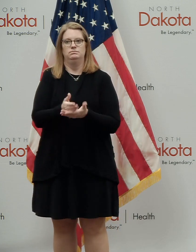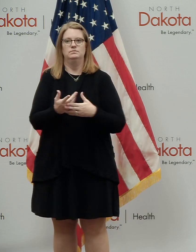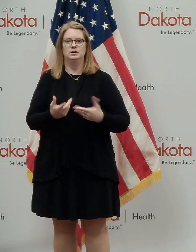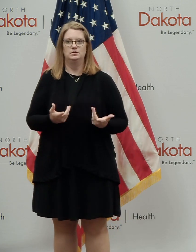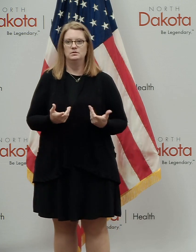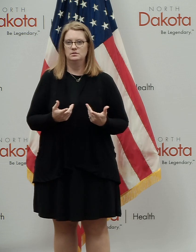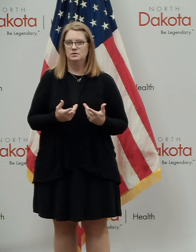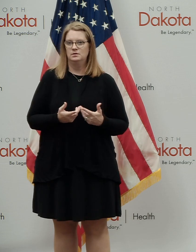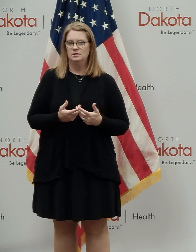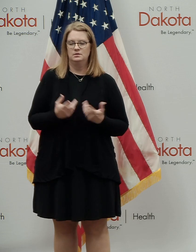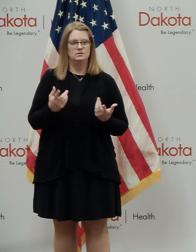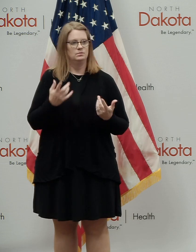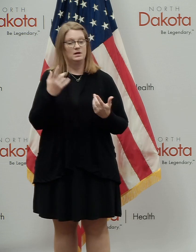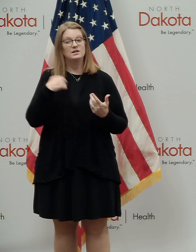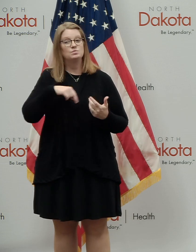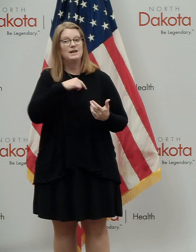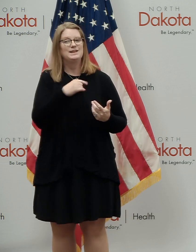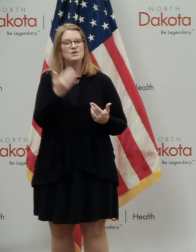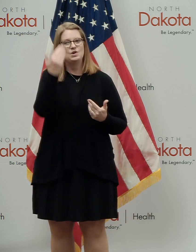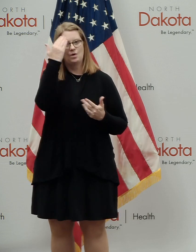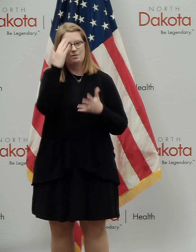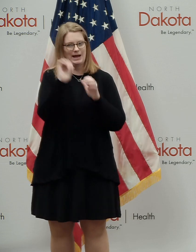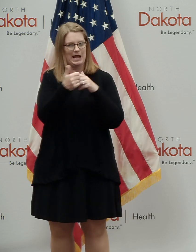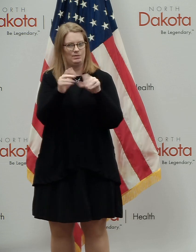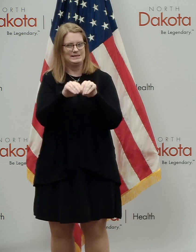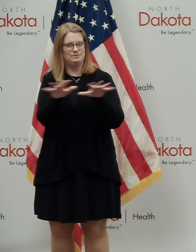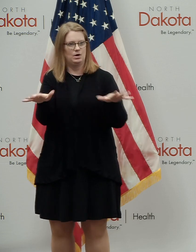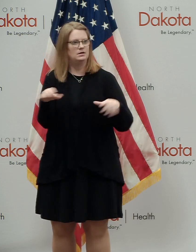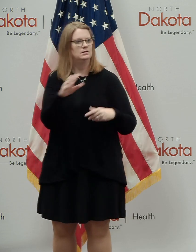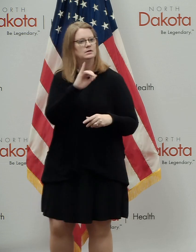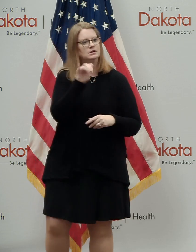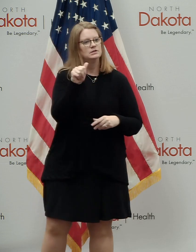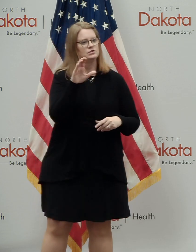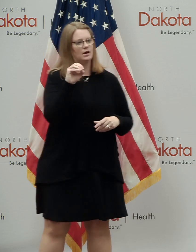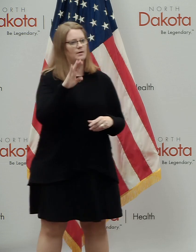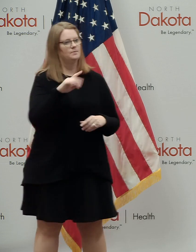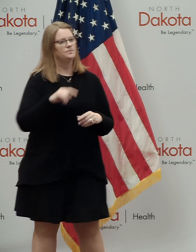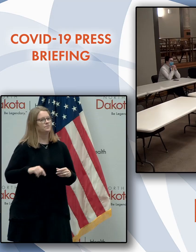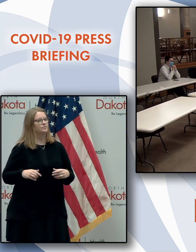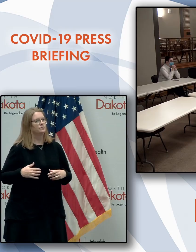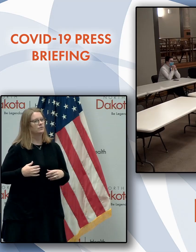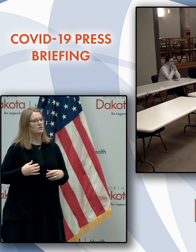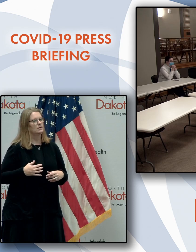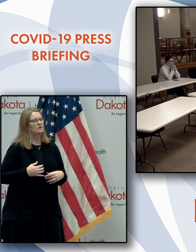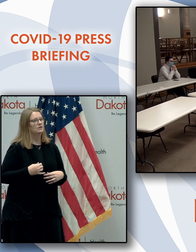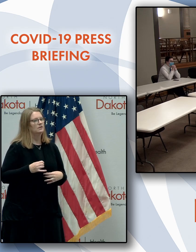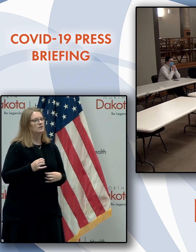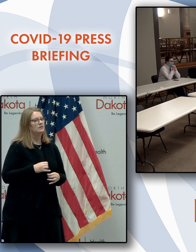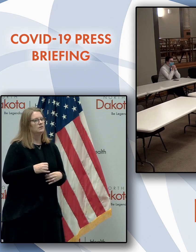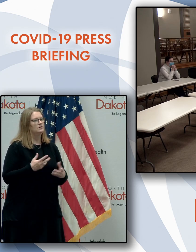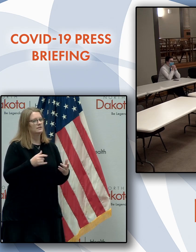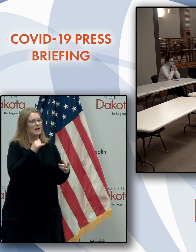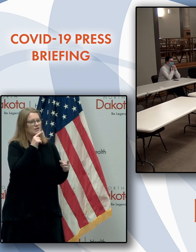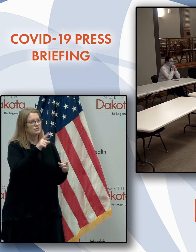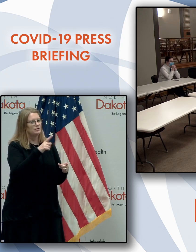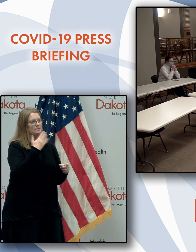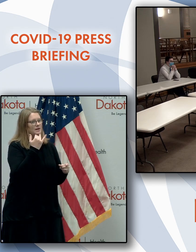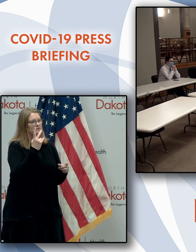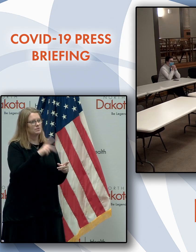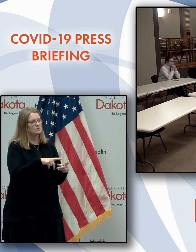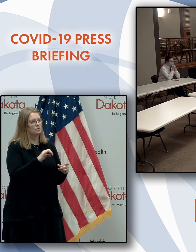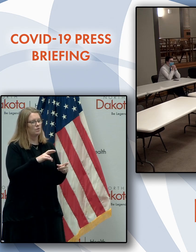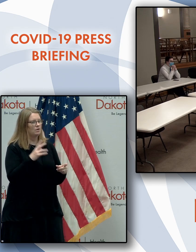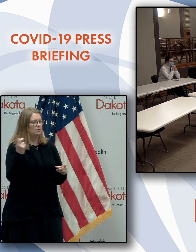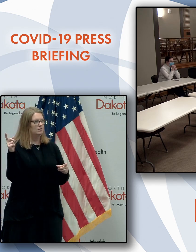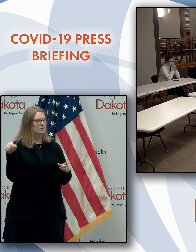we're smarter now about transmission. Okay, Jacob? Governor, I'm not sure if you're the best person to ask